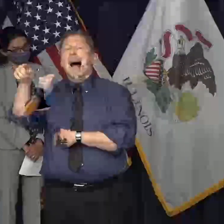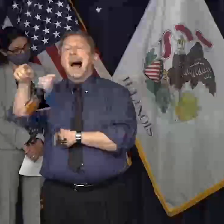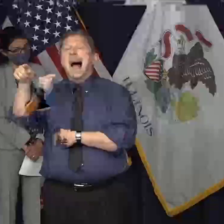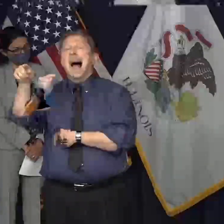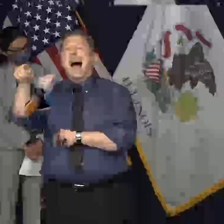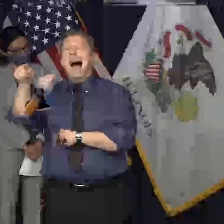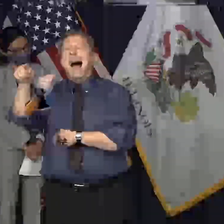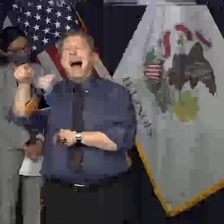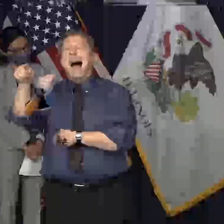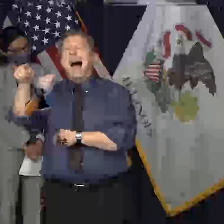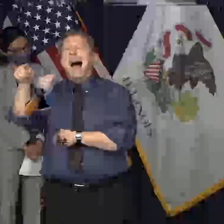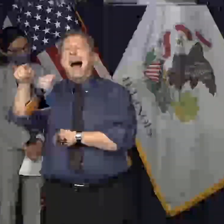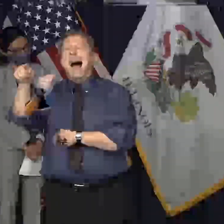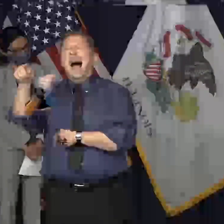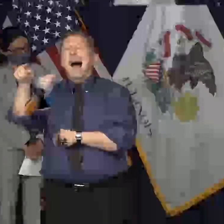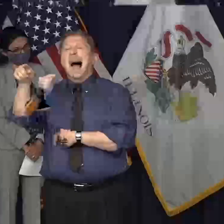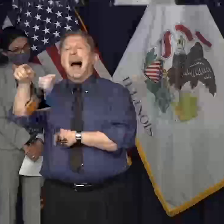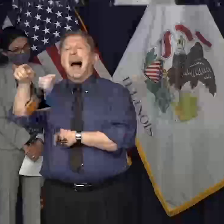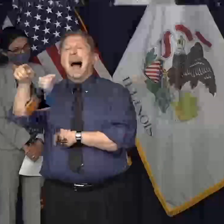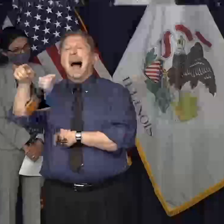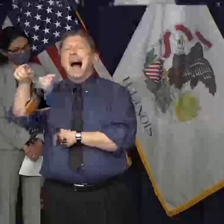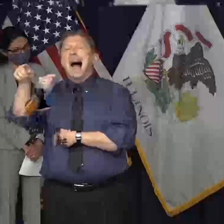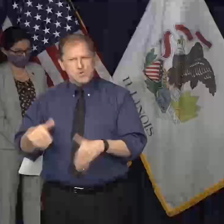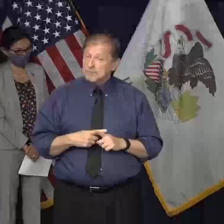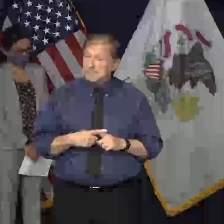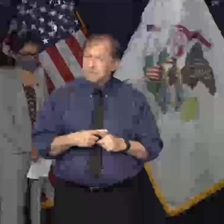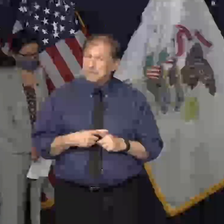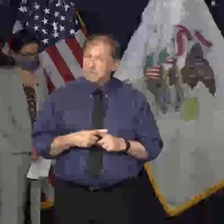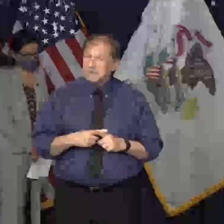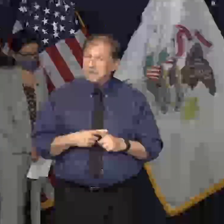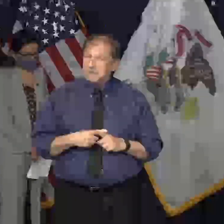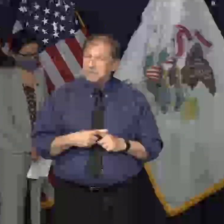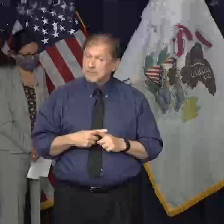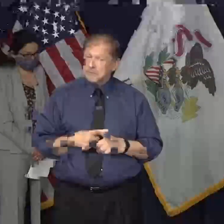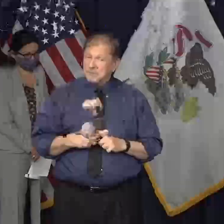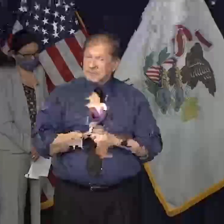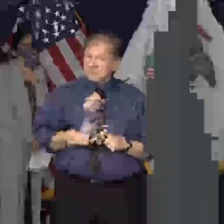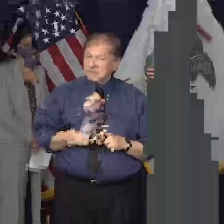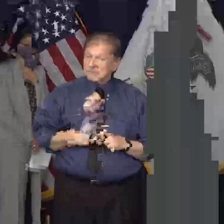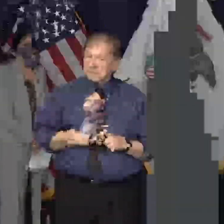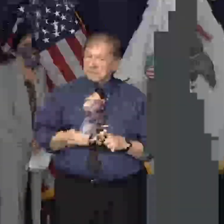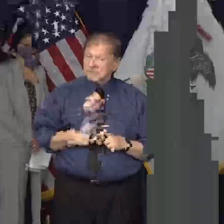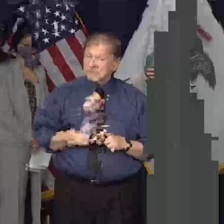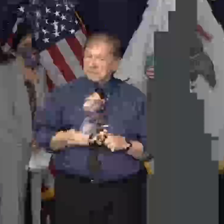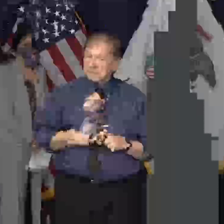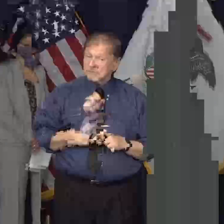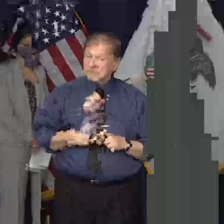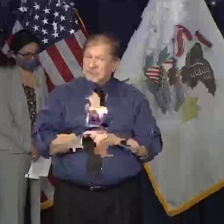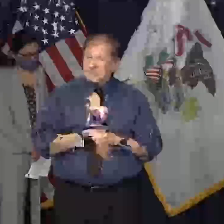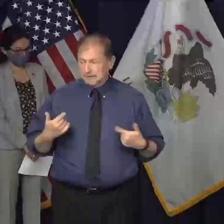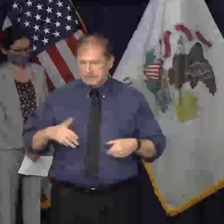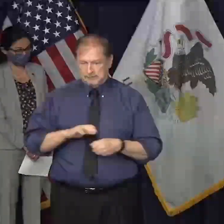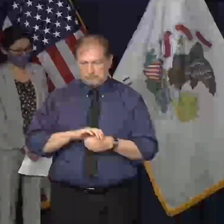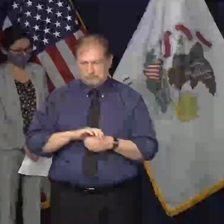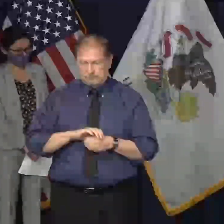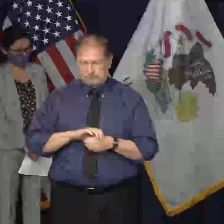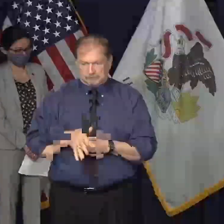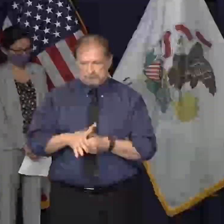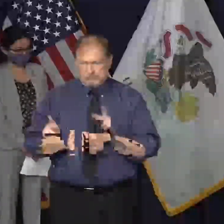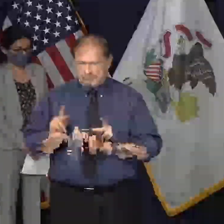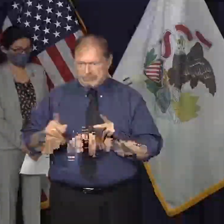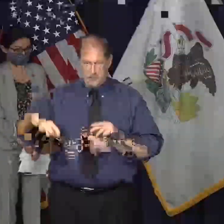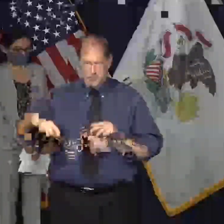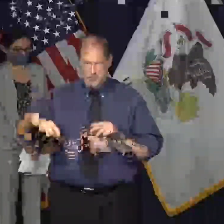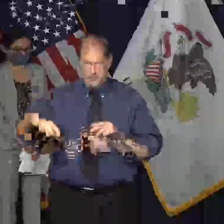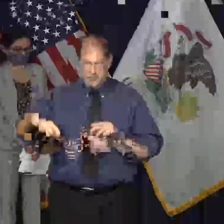in the midst of this crisis. This pandemic has exacerbated existing socioeconomic inequalities, and